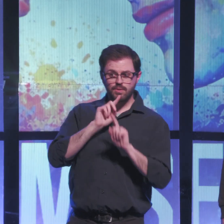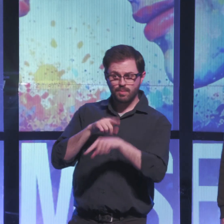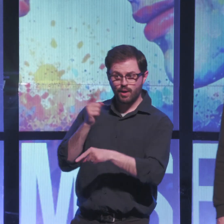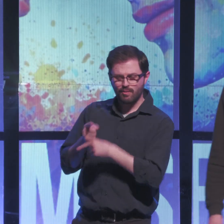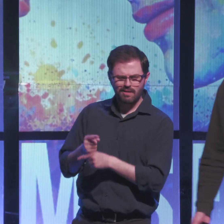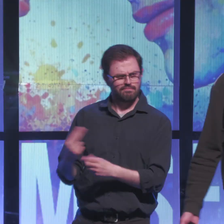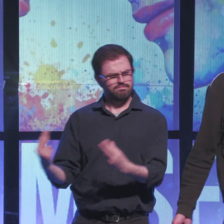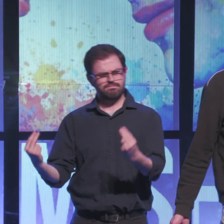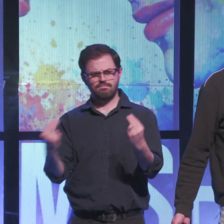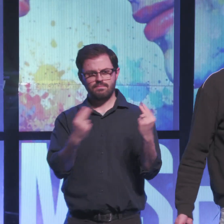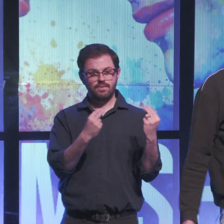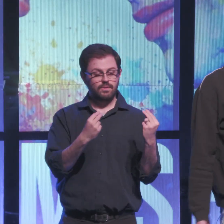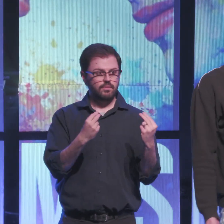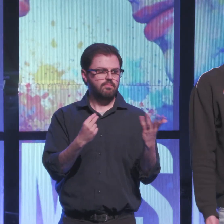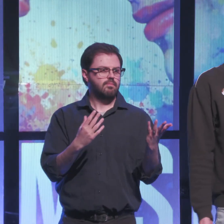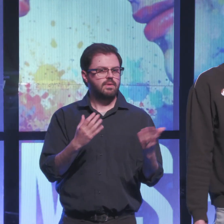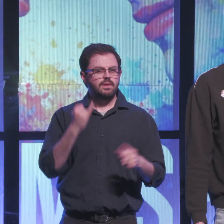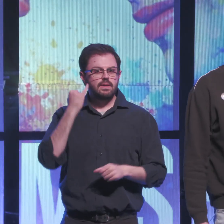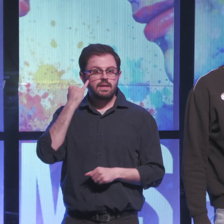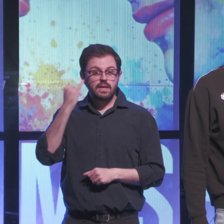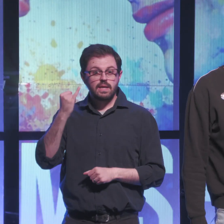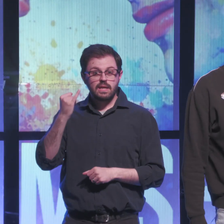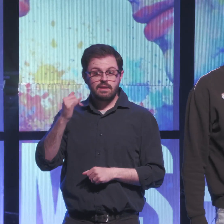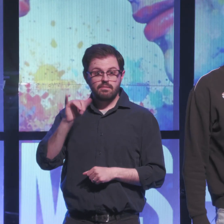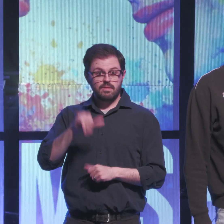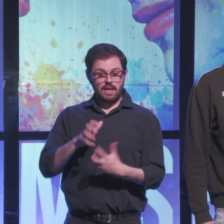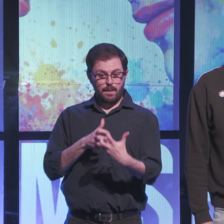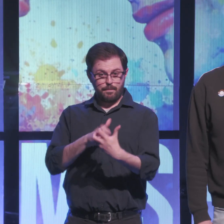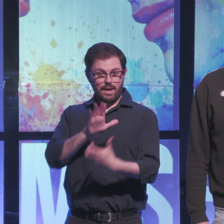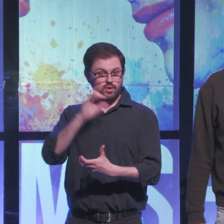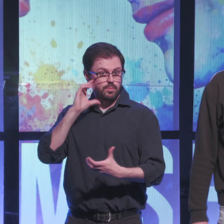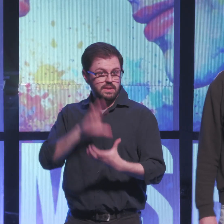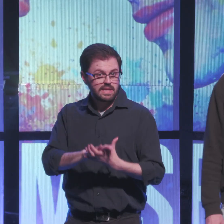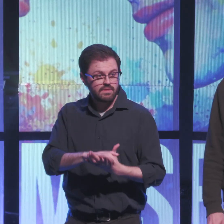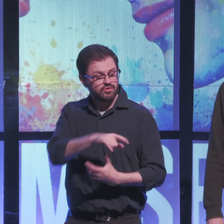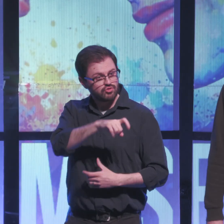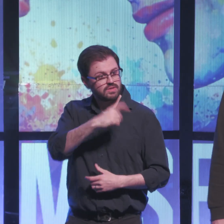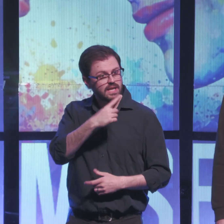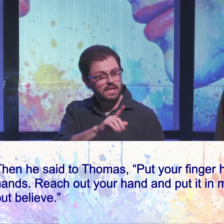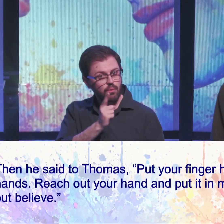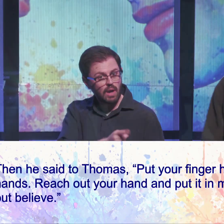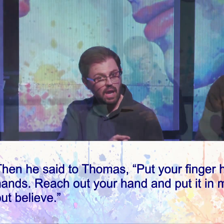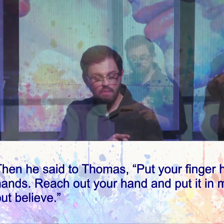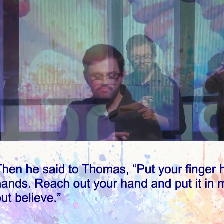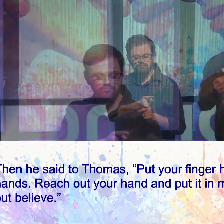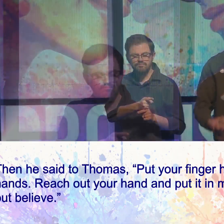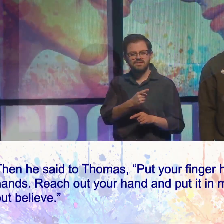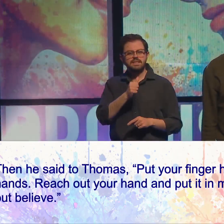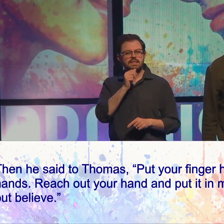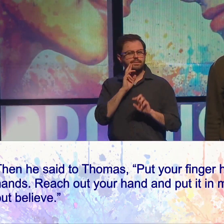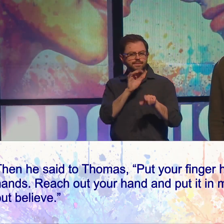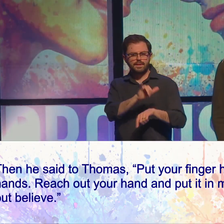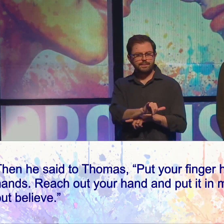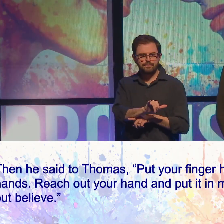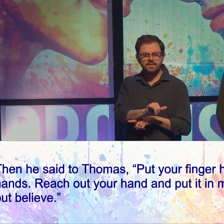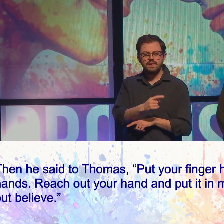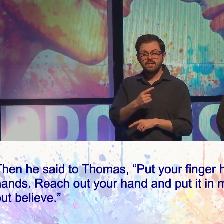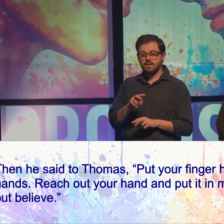Well, if that's what you believe, that's what it should say. But that's not it. Look at Jesus' response. He looks at Thomas